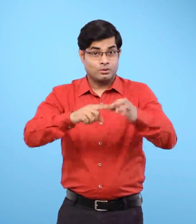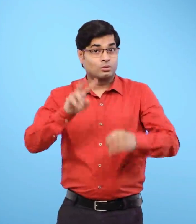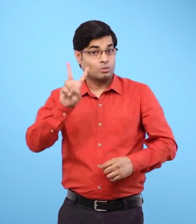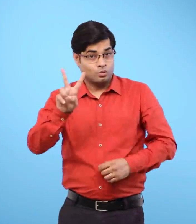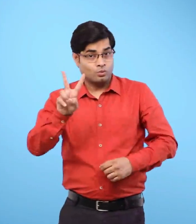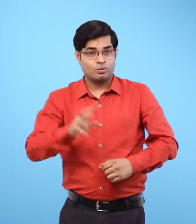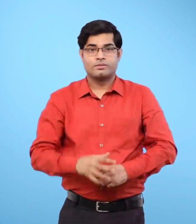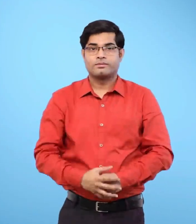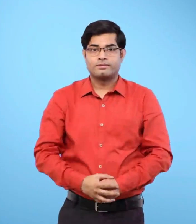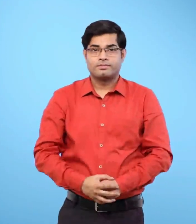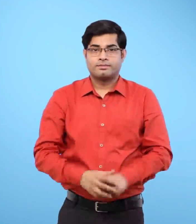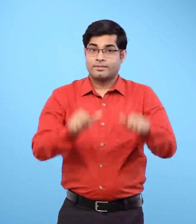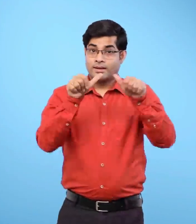Question 2. A.